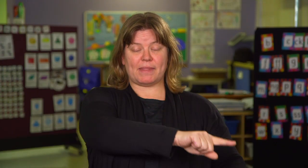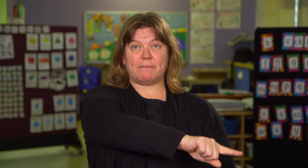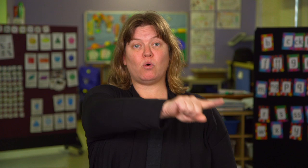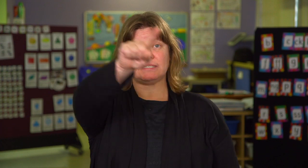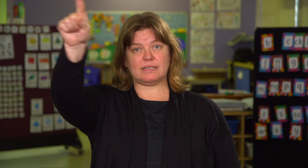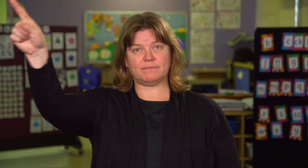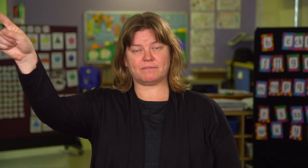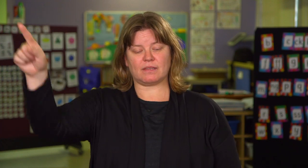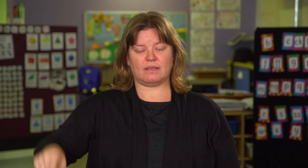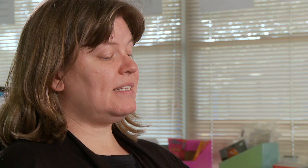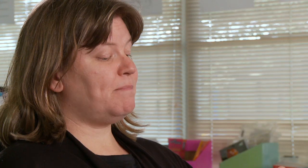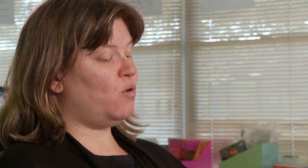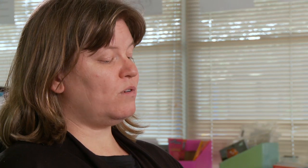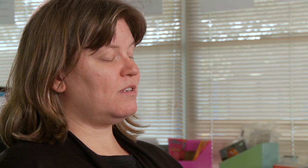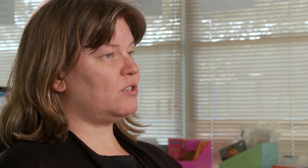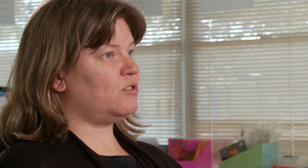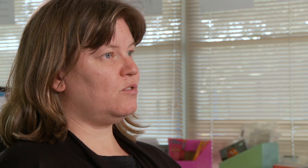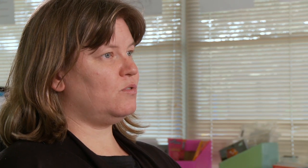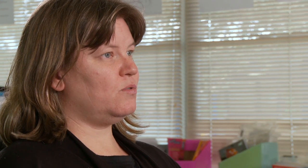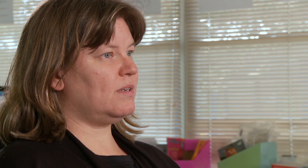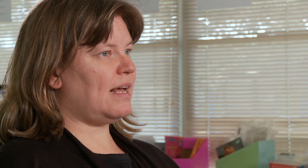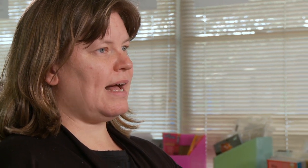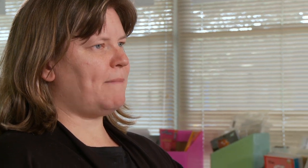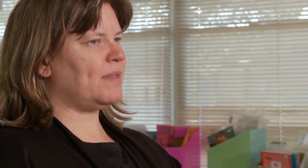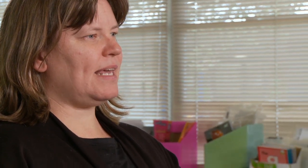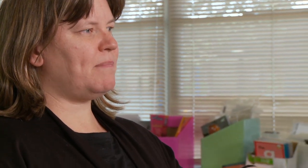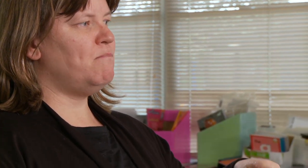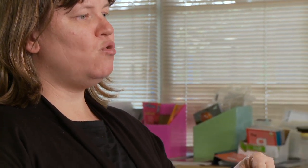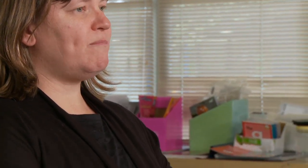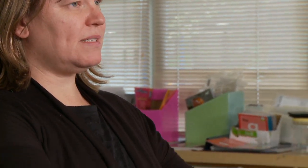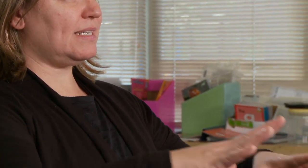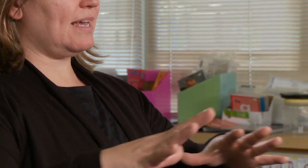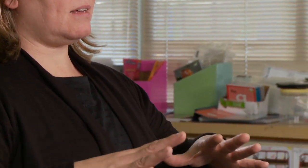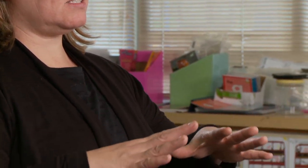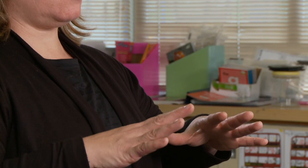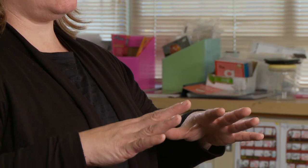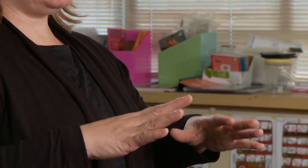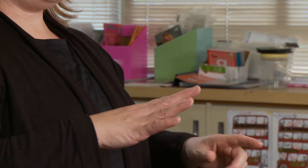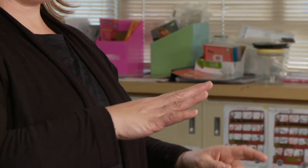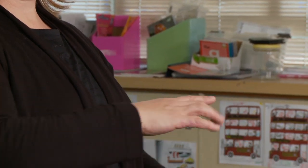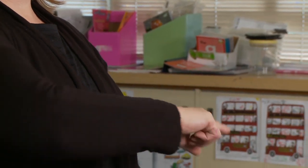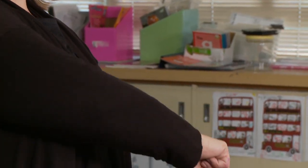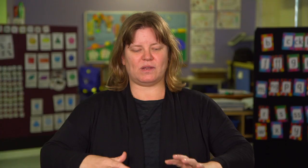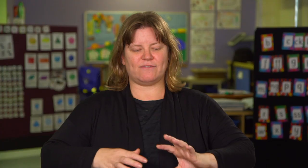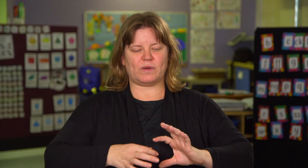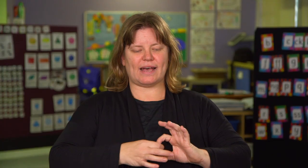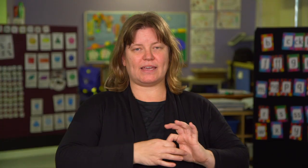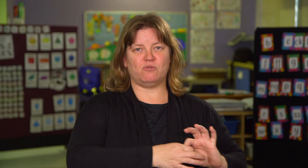and pointing. It's important to keep movements together. So, for example, whenever we have a